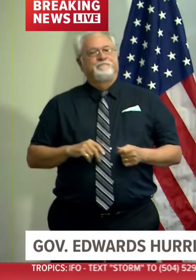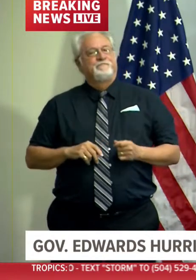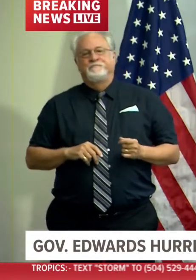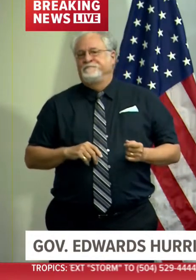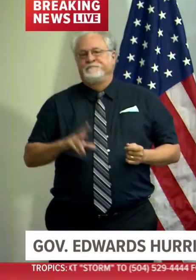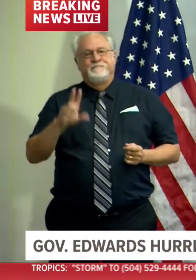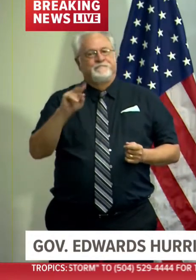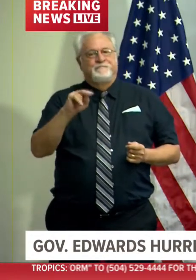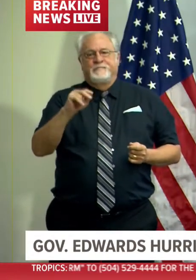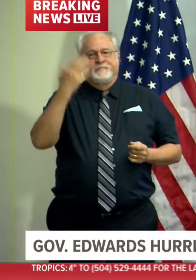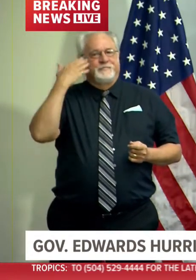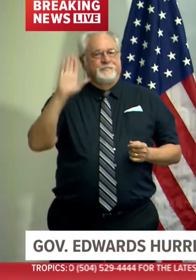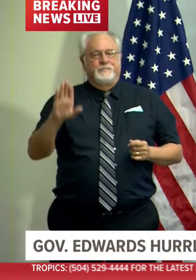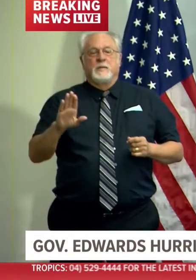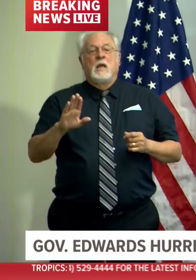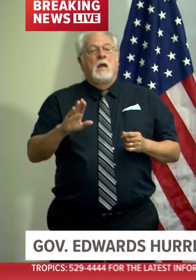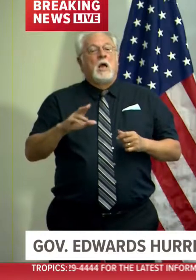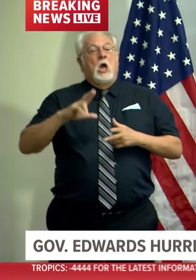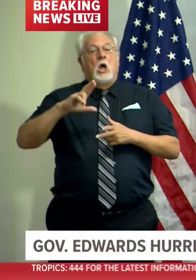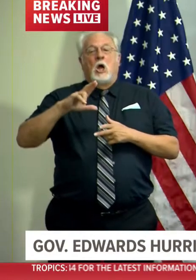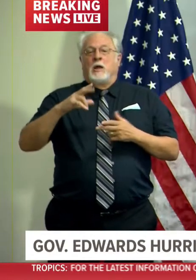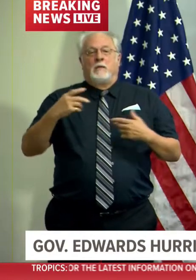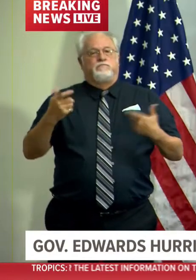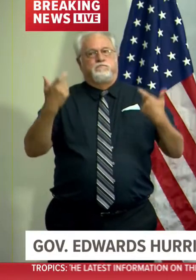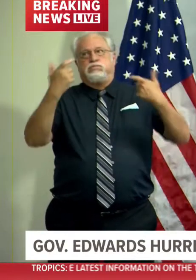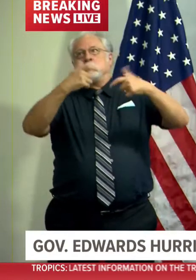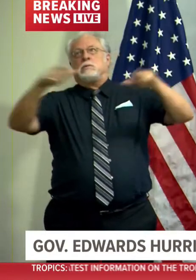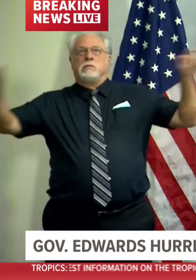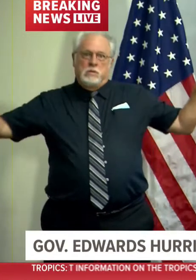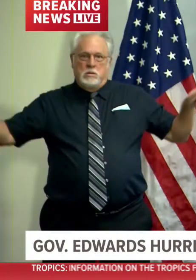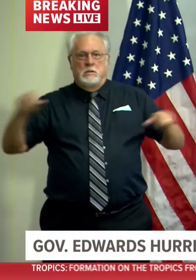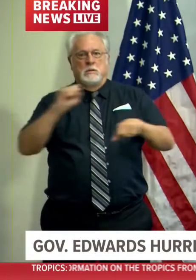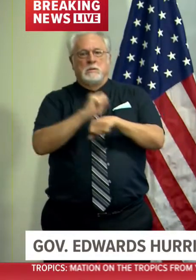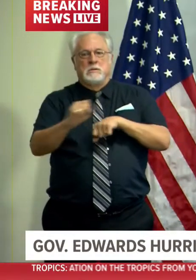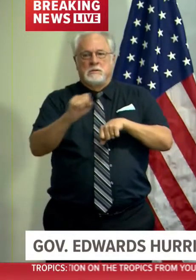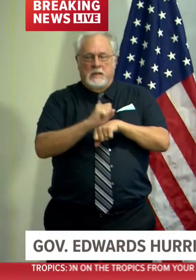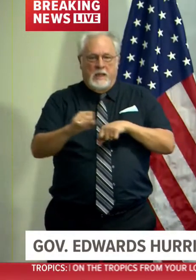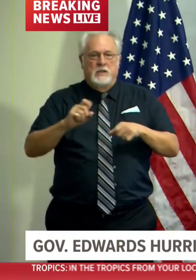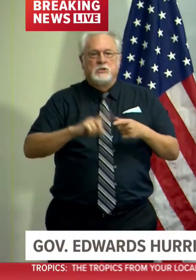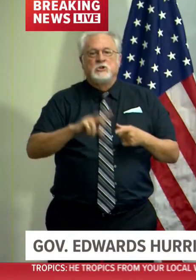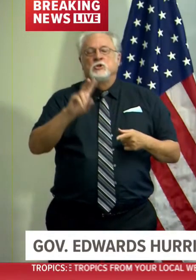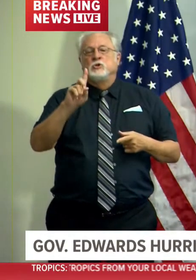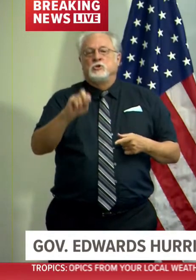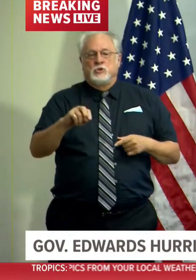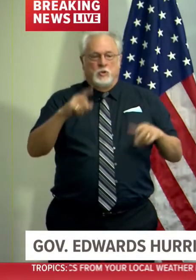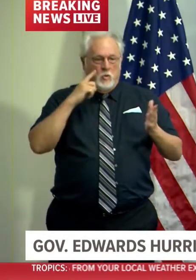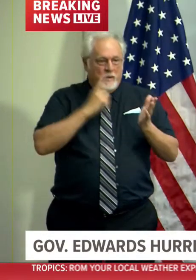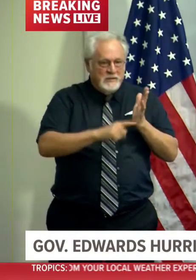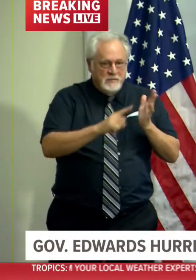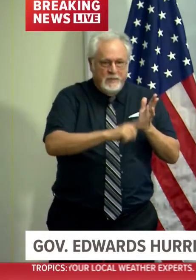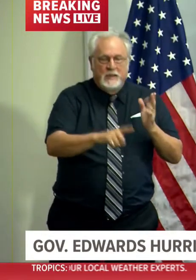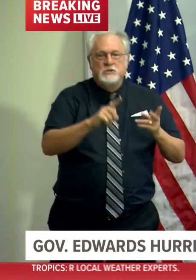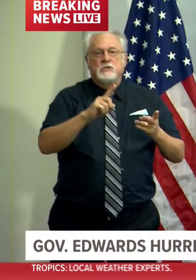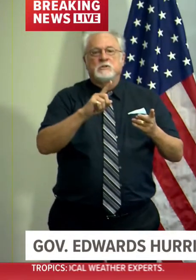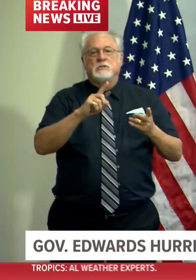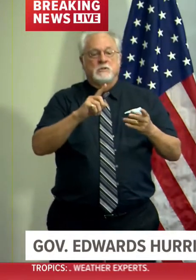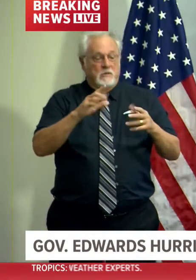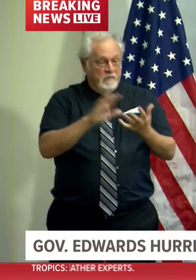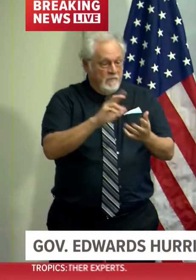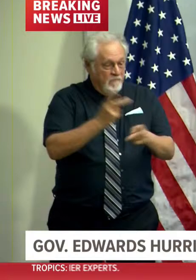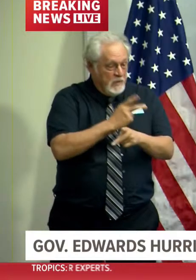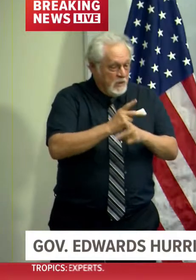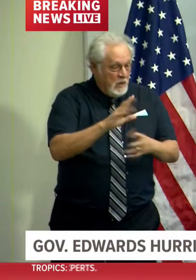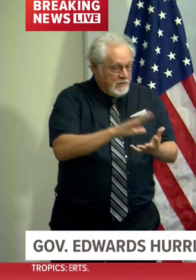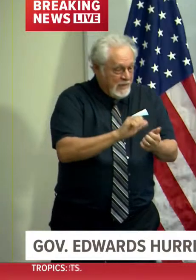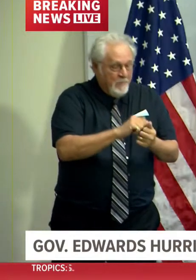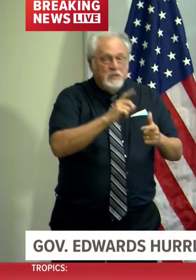don't yet. And look, it's a Herculean task to get out and do the inspections necessary to figure out what the damage is. And